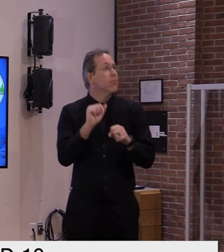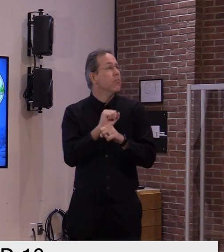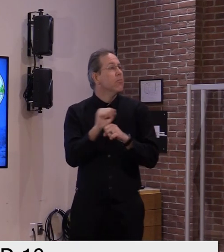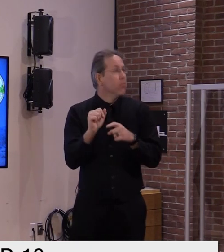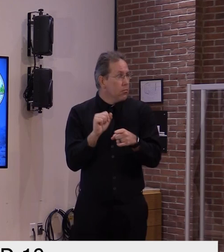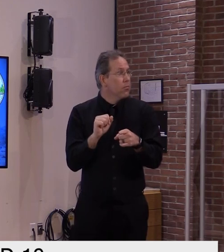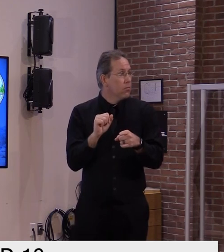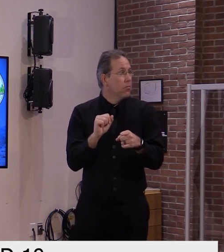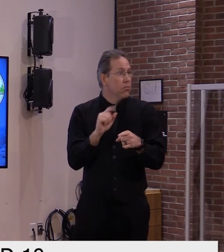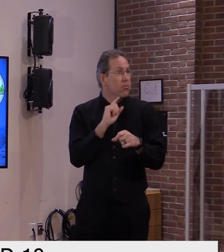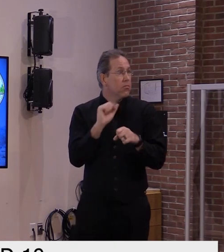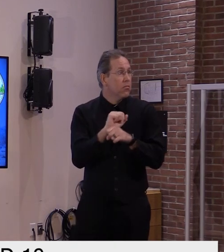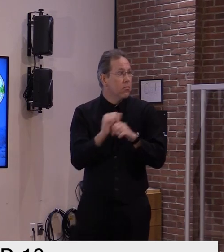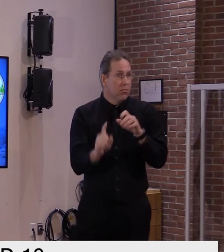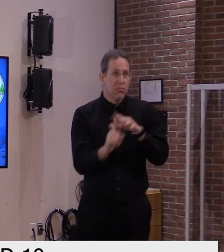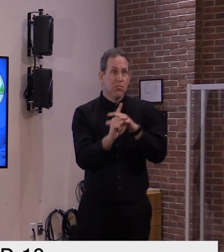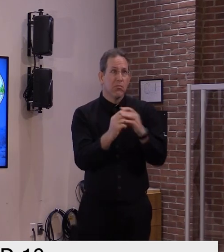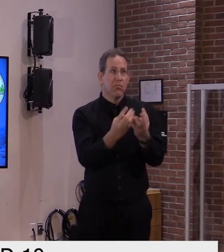armed protests?